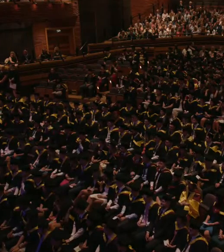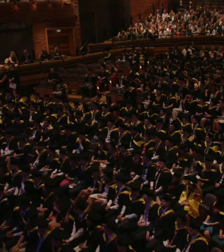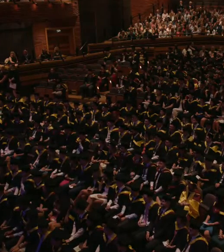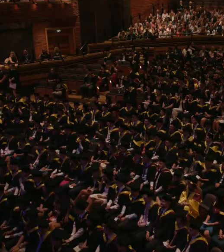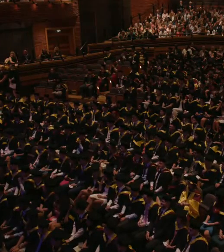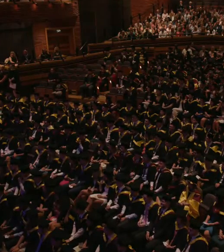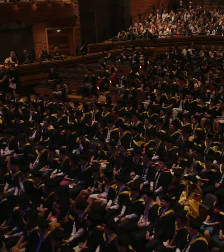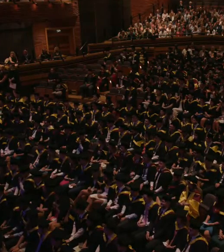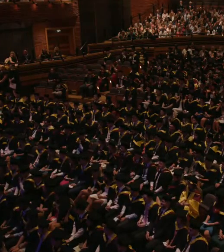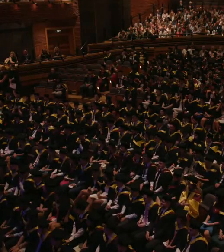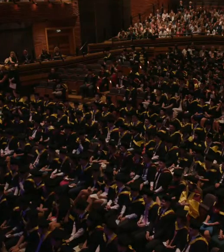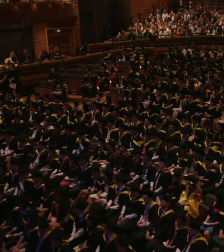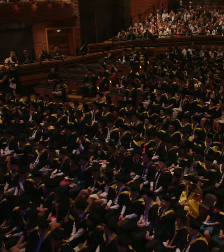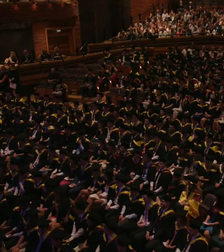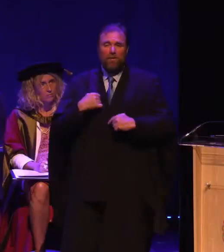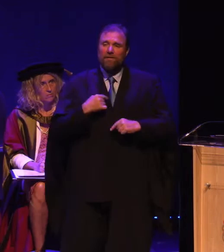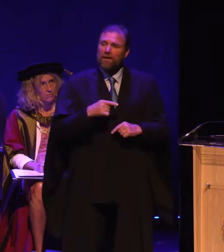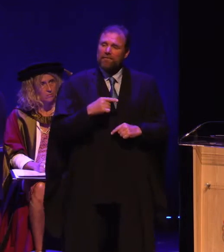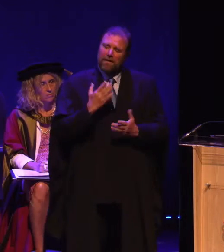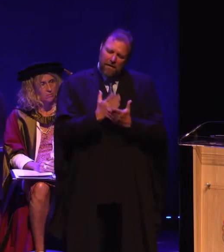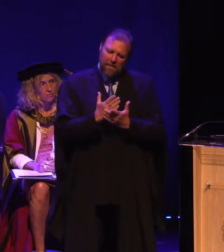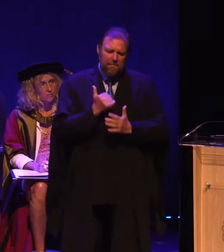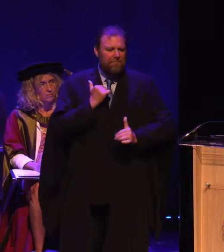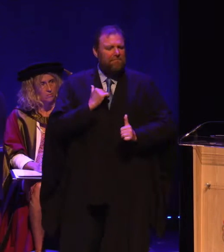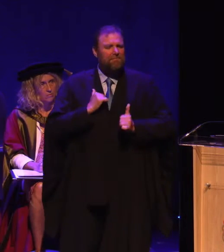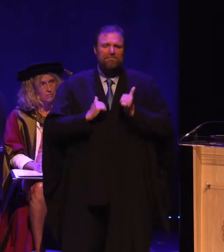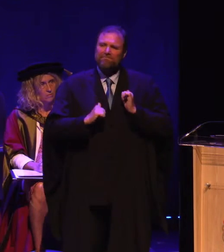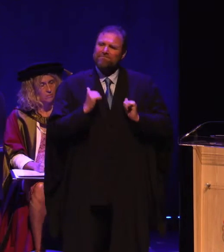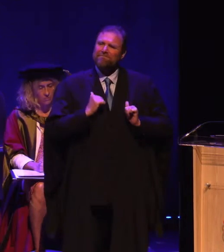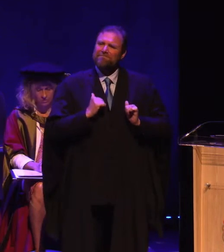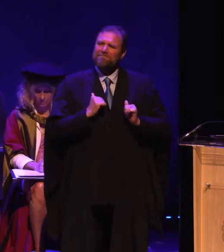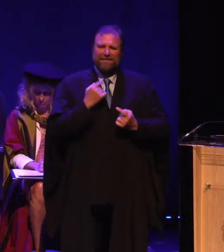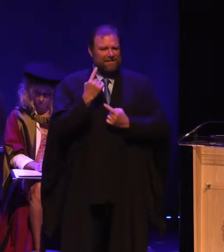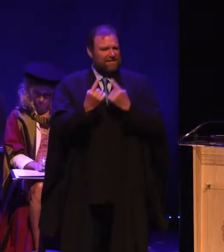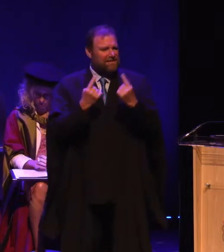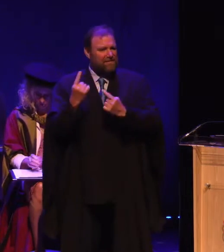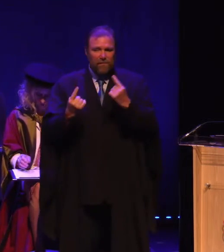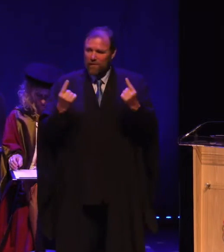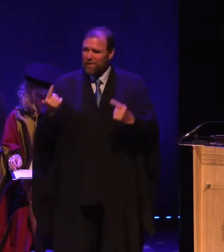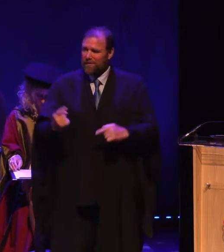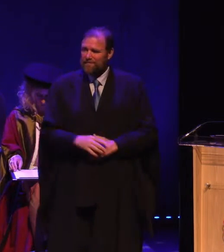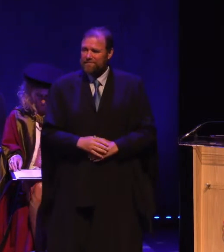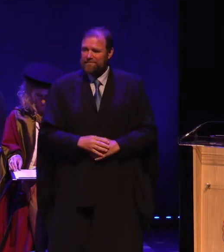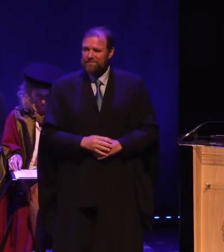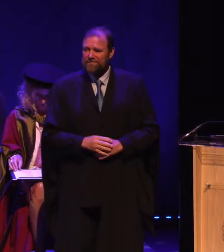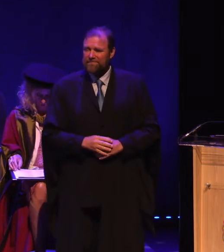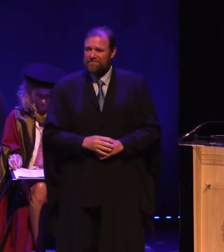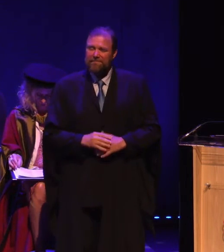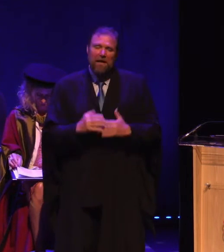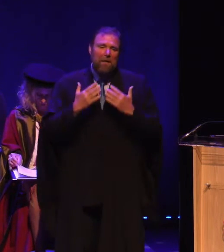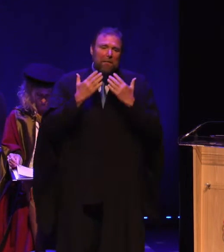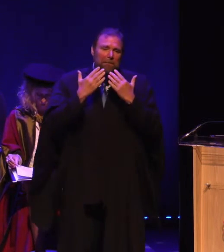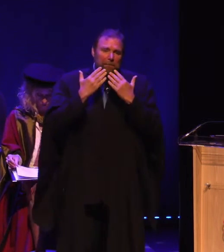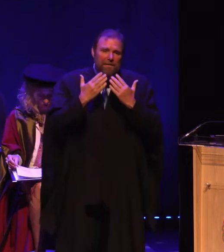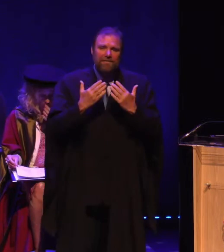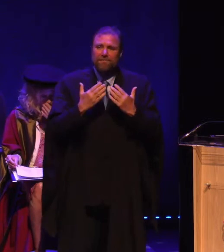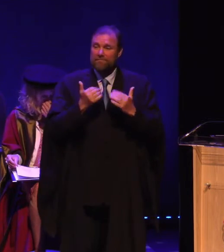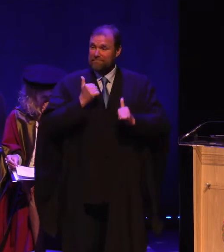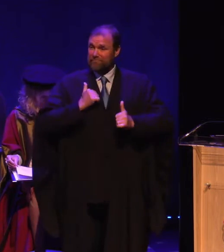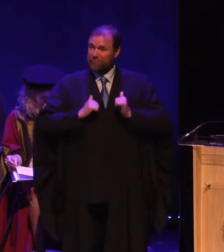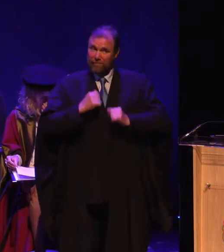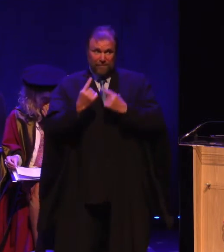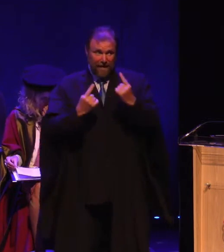My colleagues and I are extremely proud of each and every one of you. Please be proud of